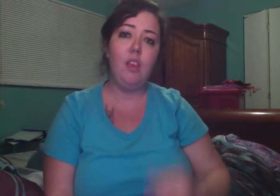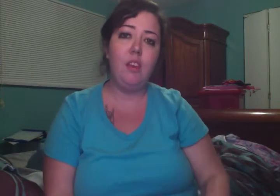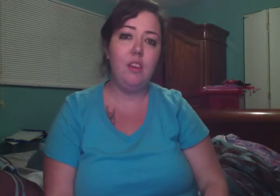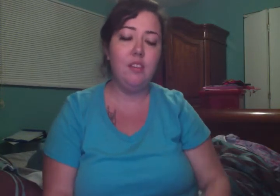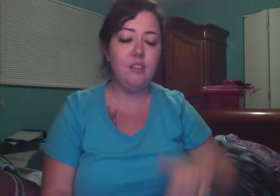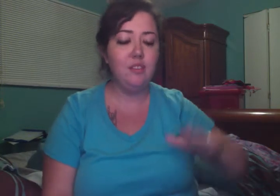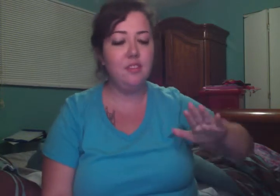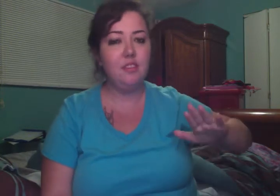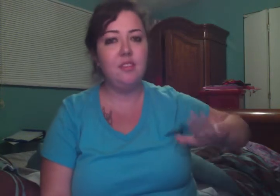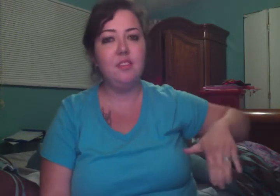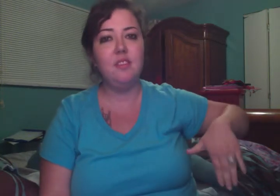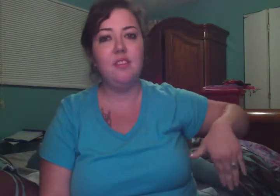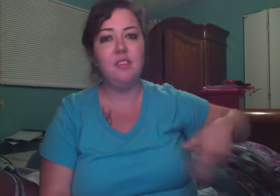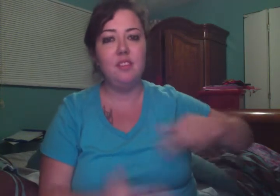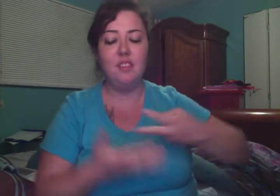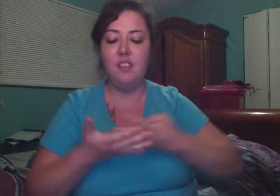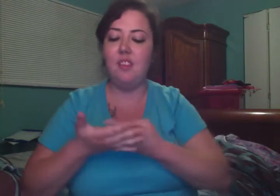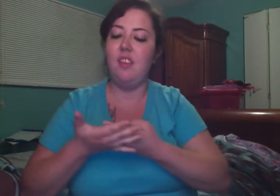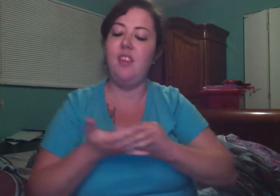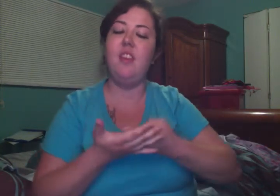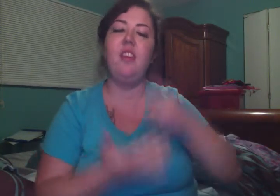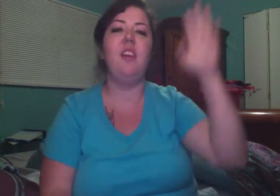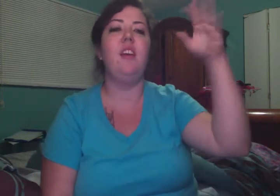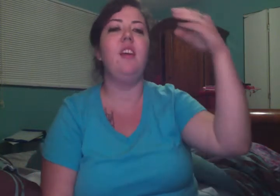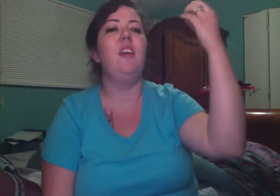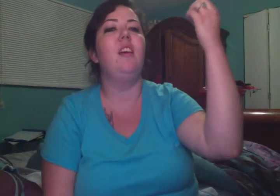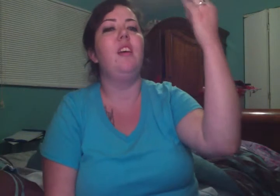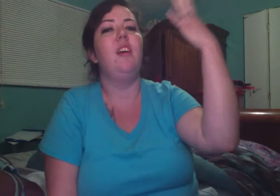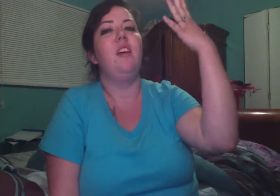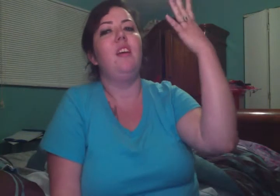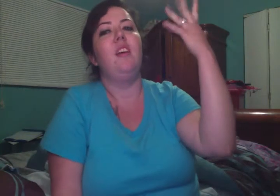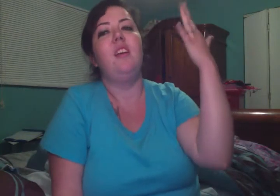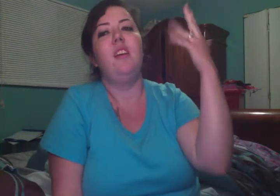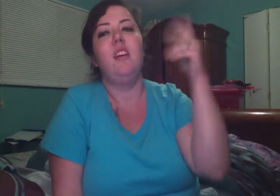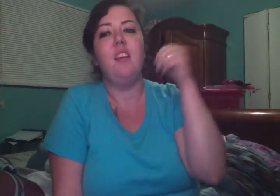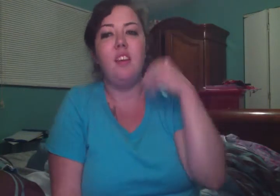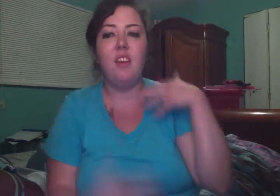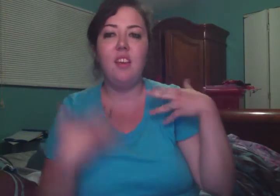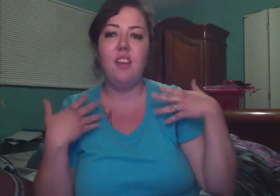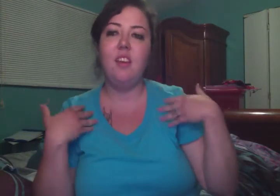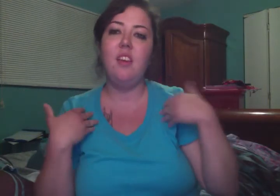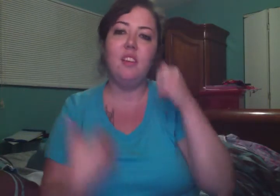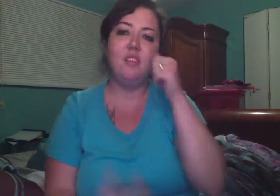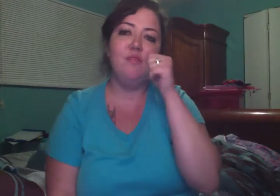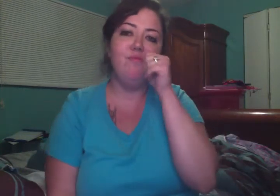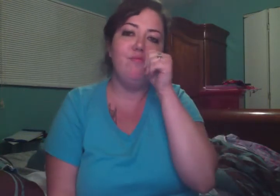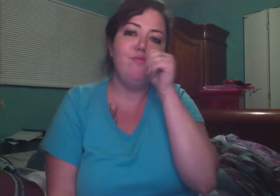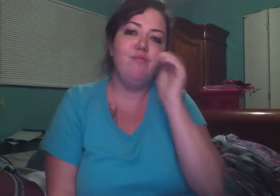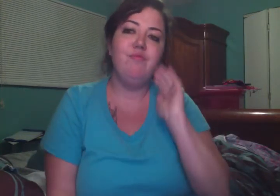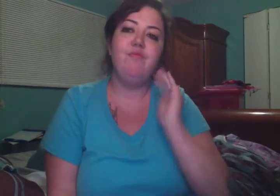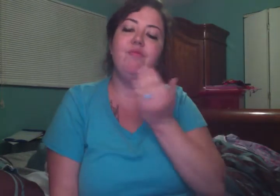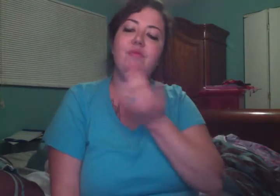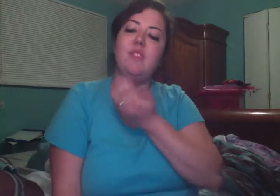off. Later bathing in the afterglow, two lines of coke I cut